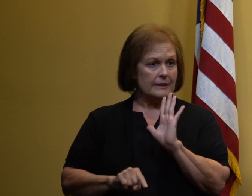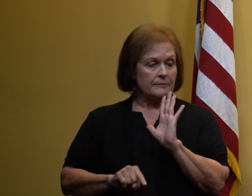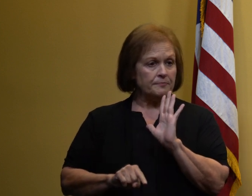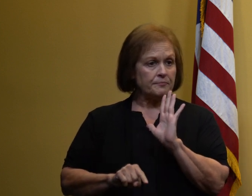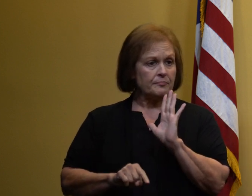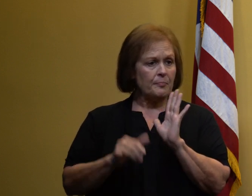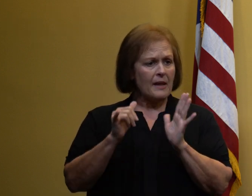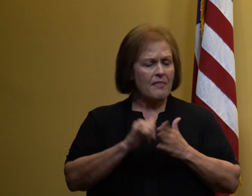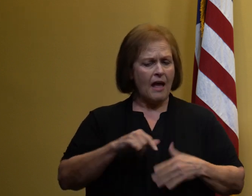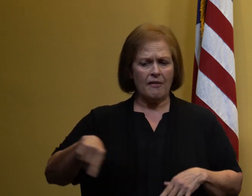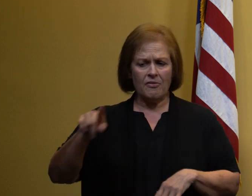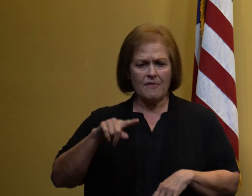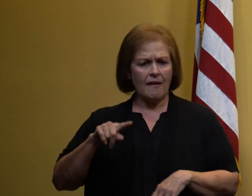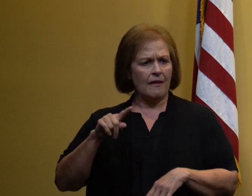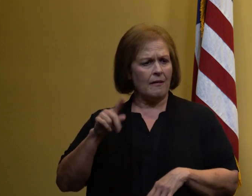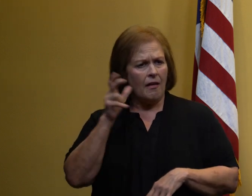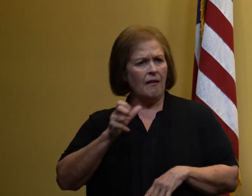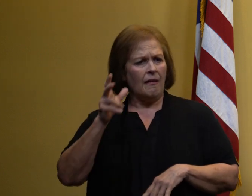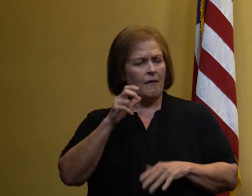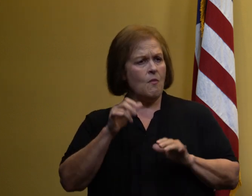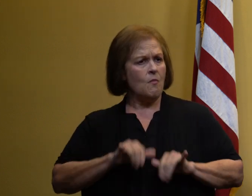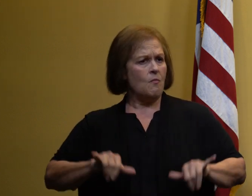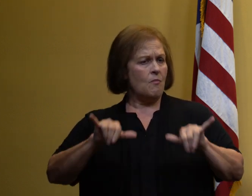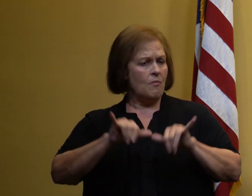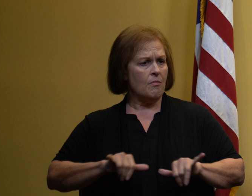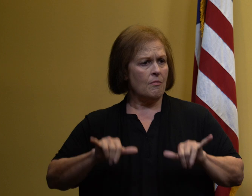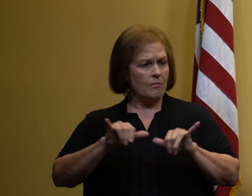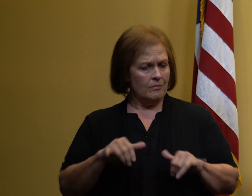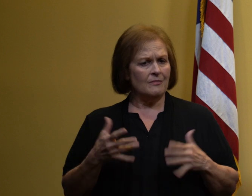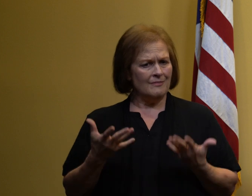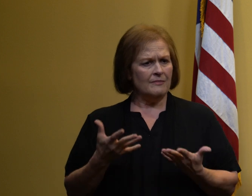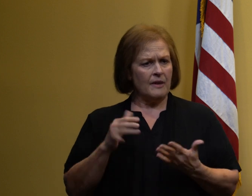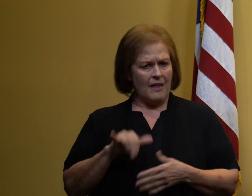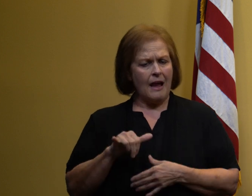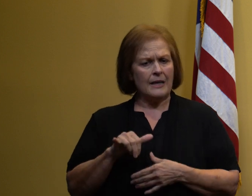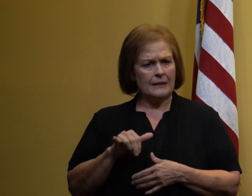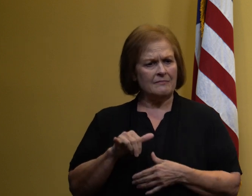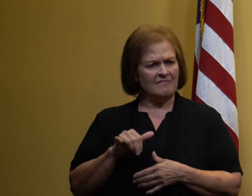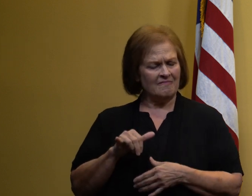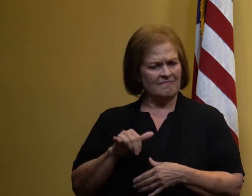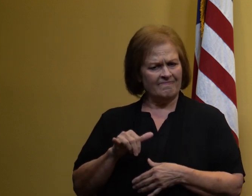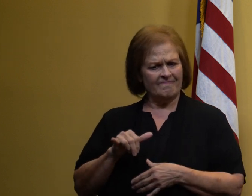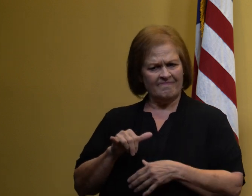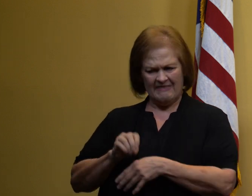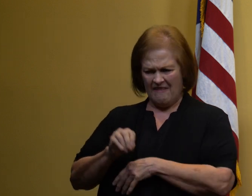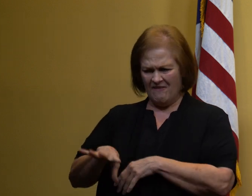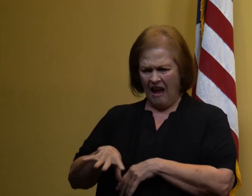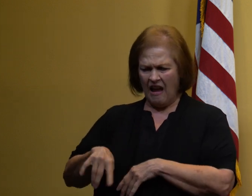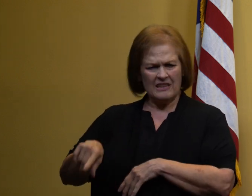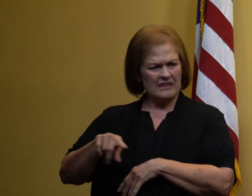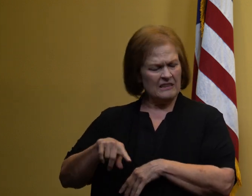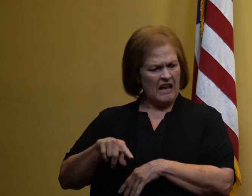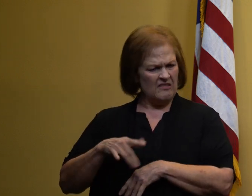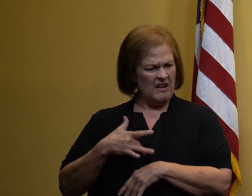that they continue to hear, the negativity that does have an impact on the psyches of